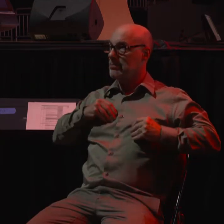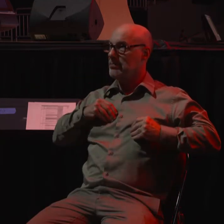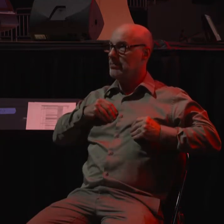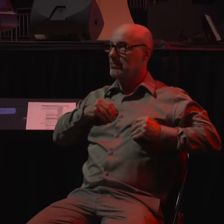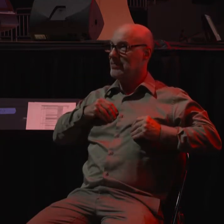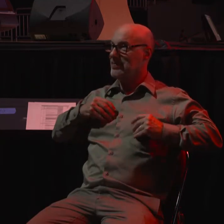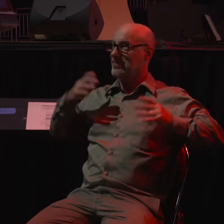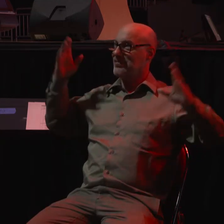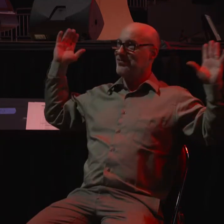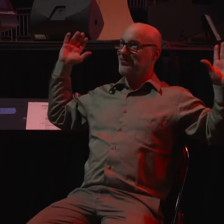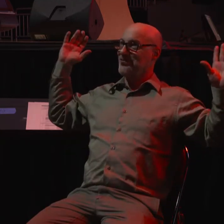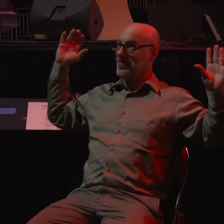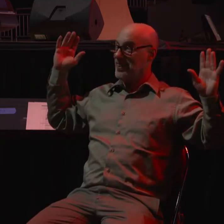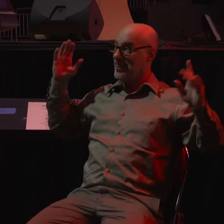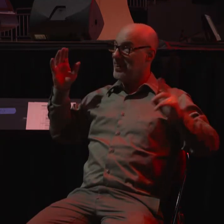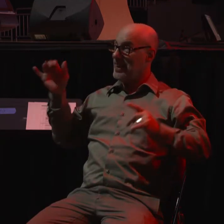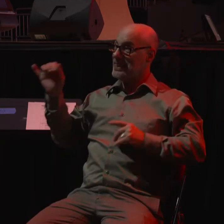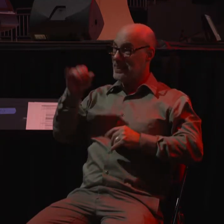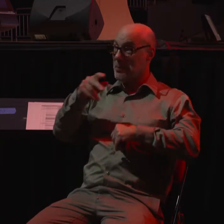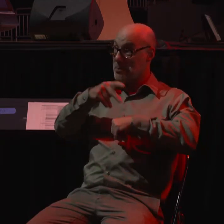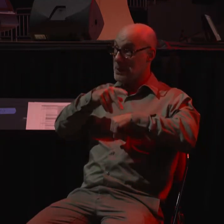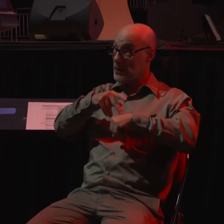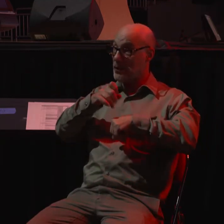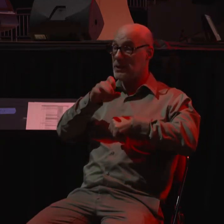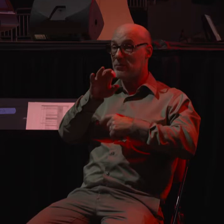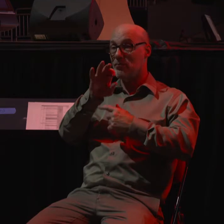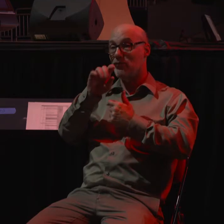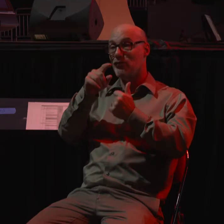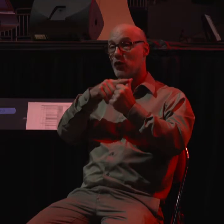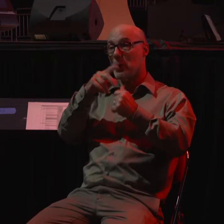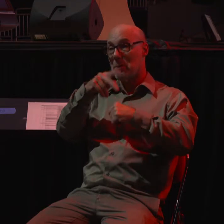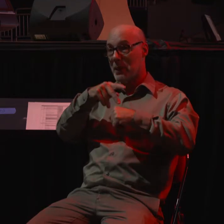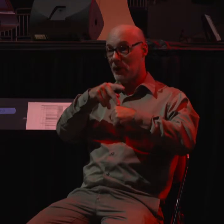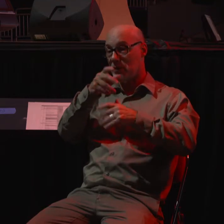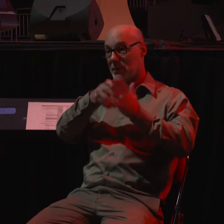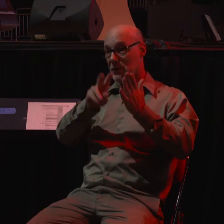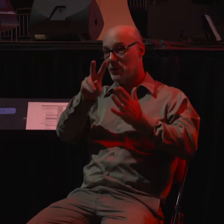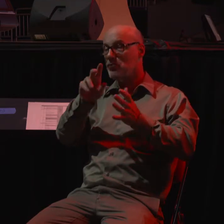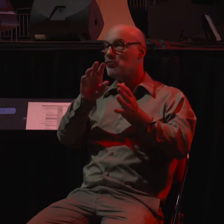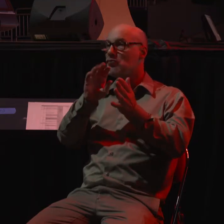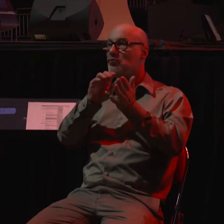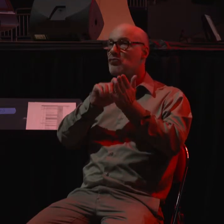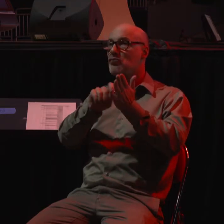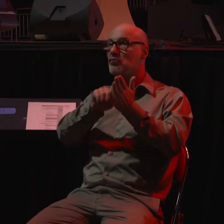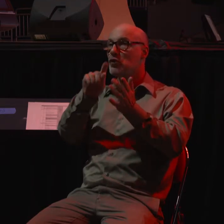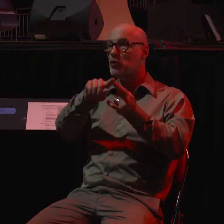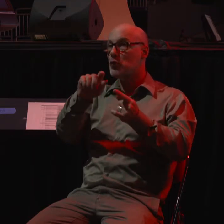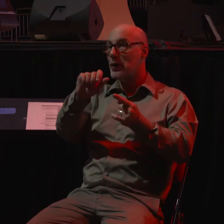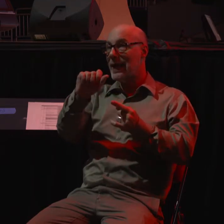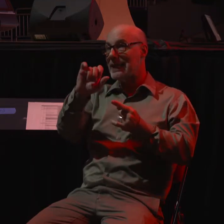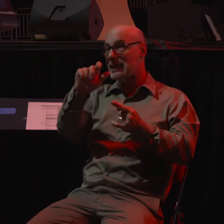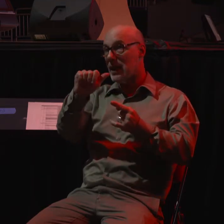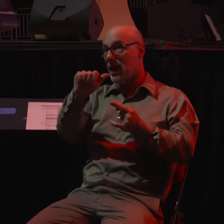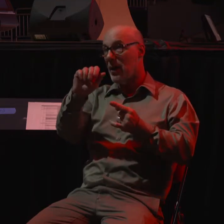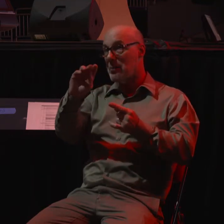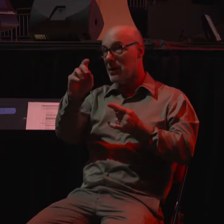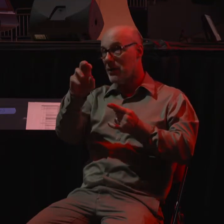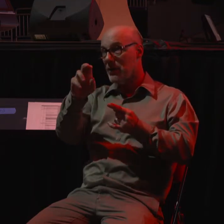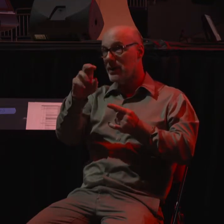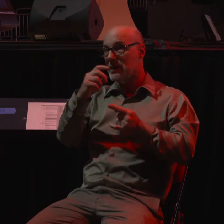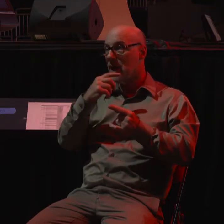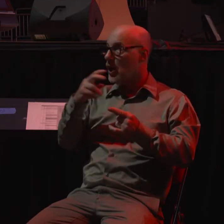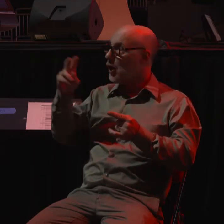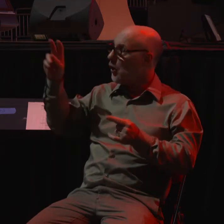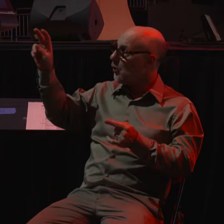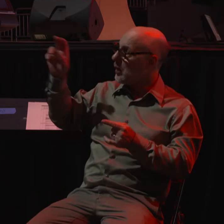he's addressing the saints in Asia Minor in 1 Peter chapter 2, he looks back at the example of Christ, and he looks at the way in